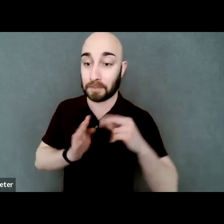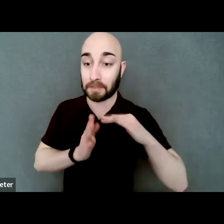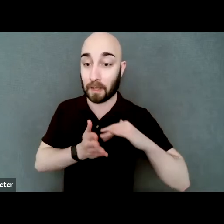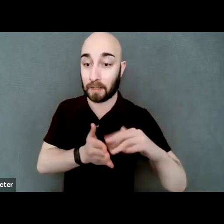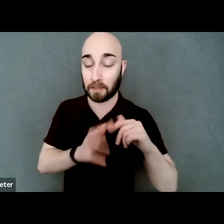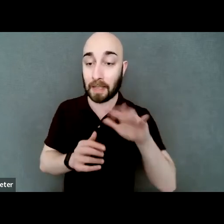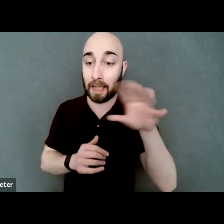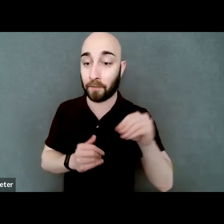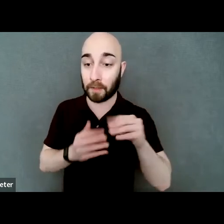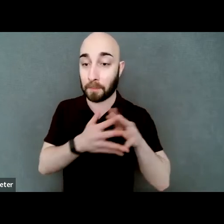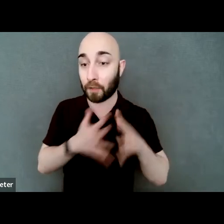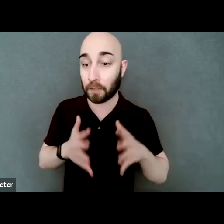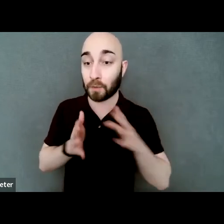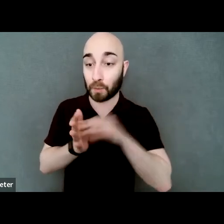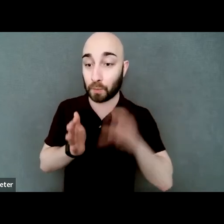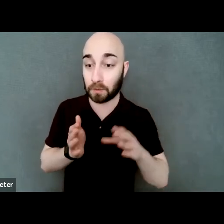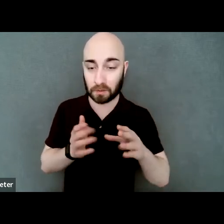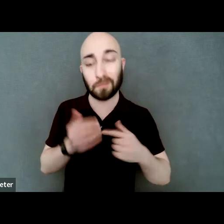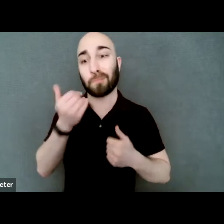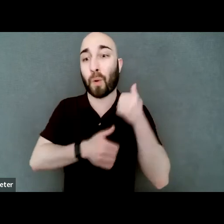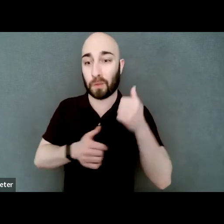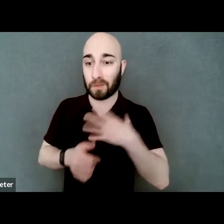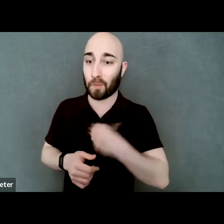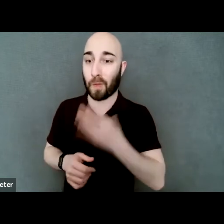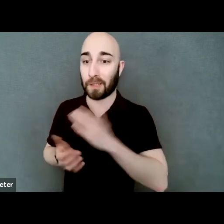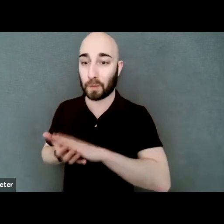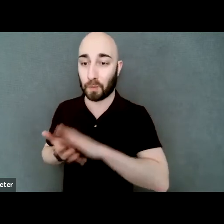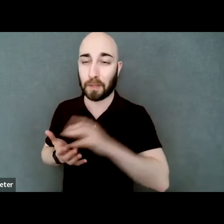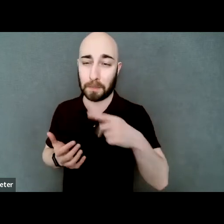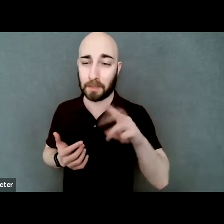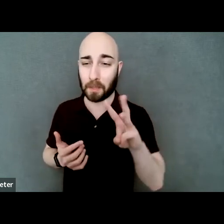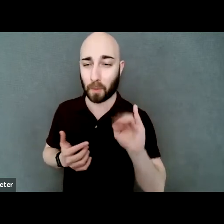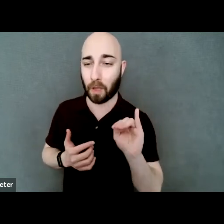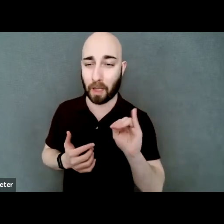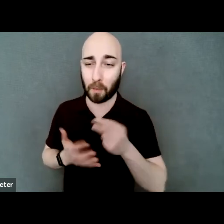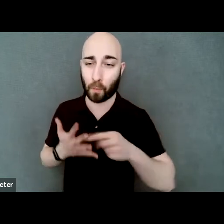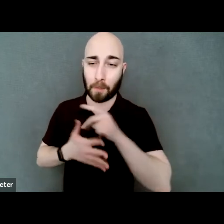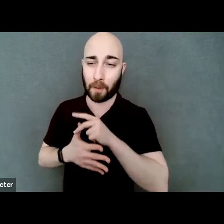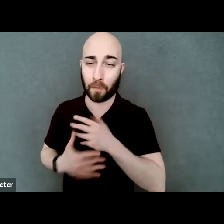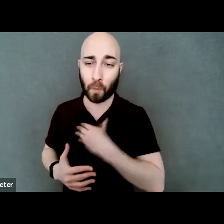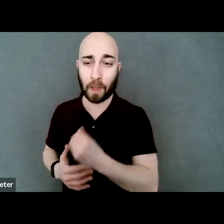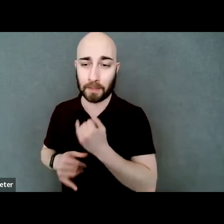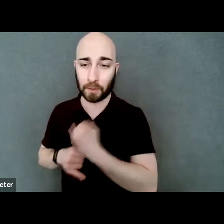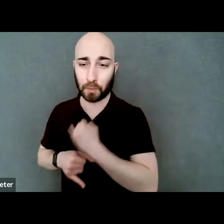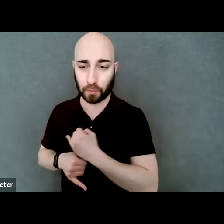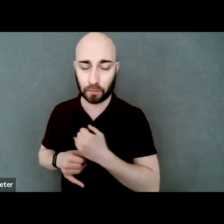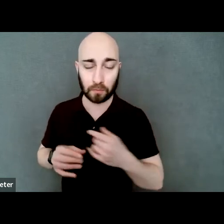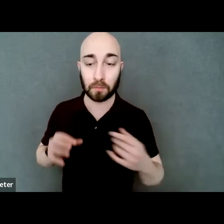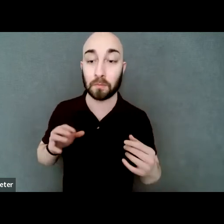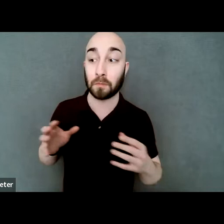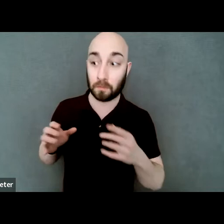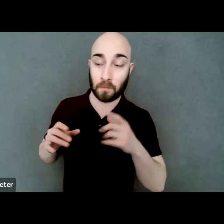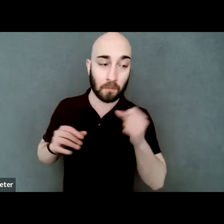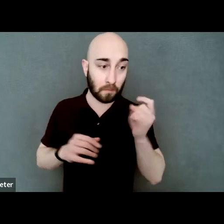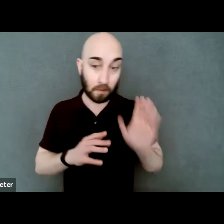African-American students attending a predominantly white institution, PWI, were interviewed to understand their definitions of